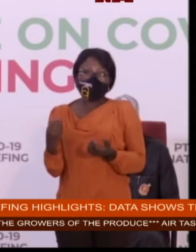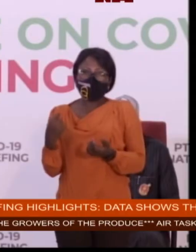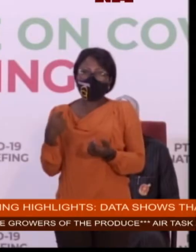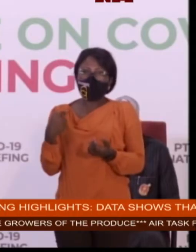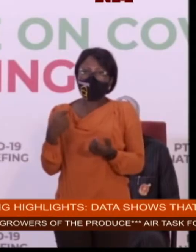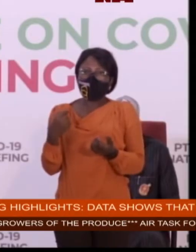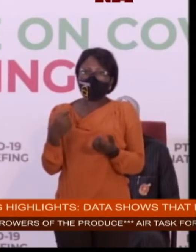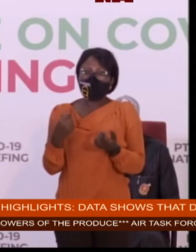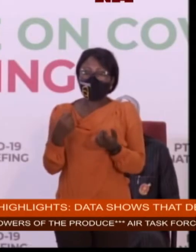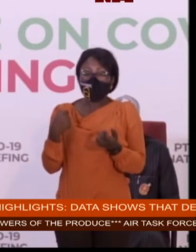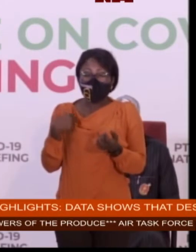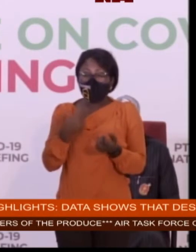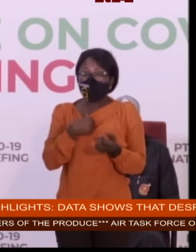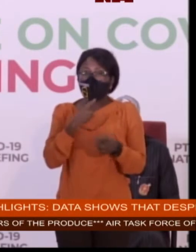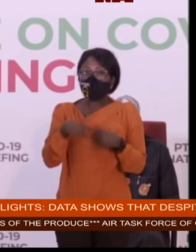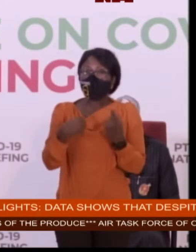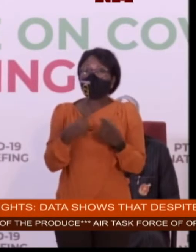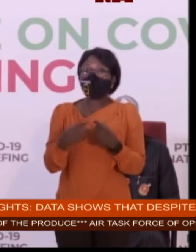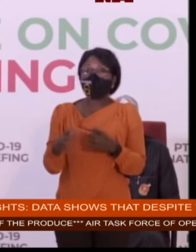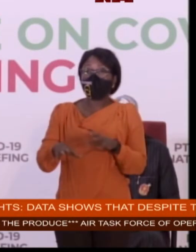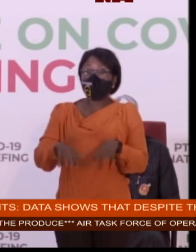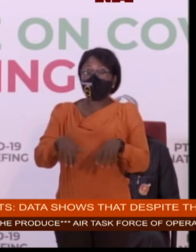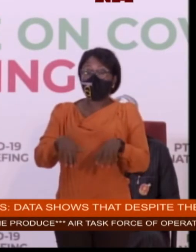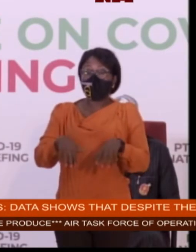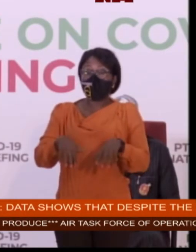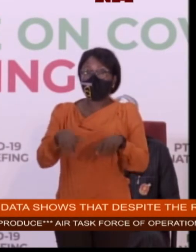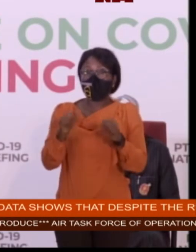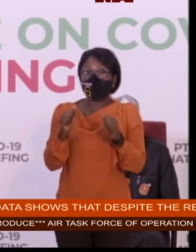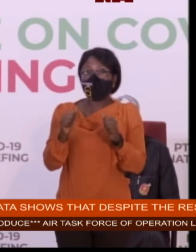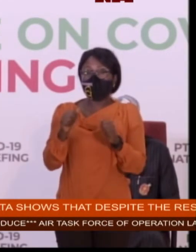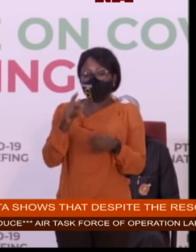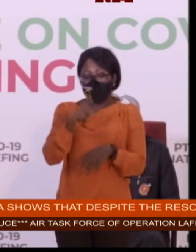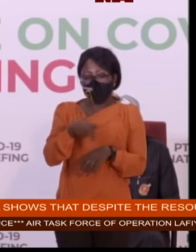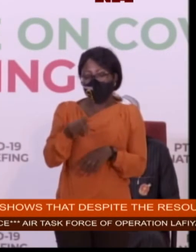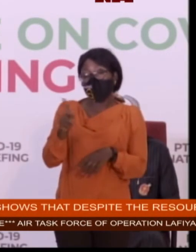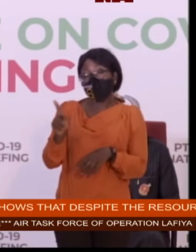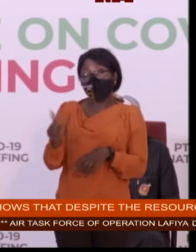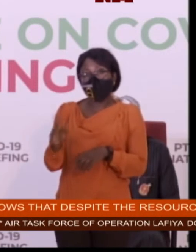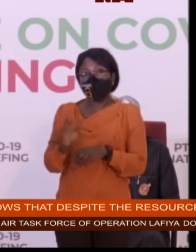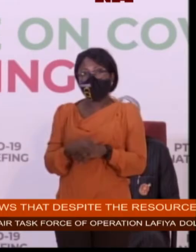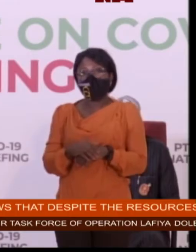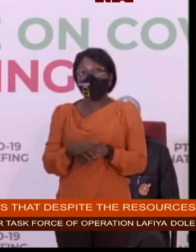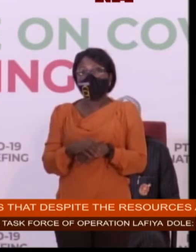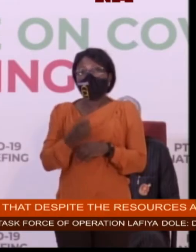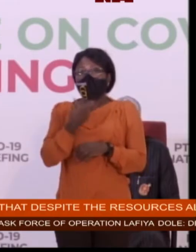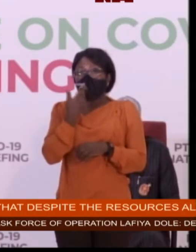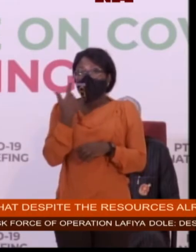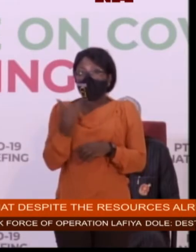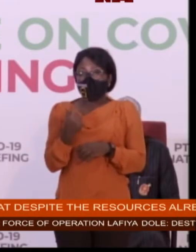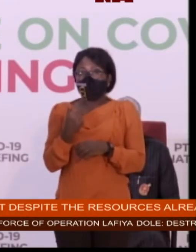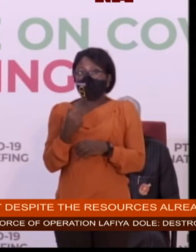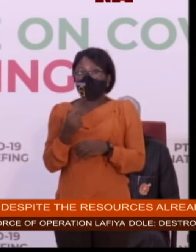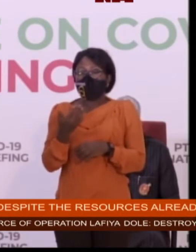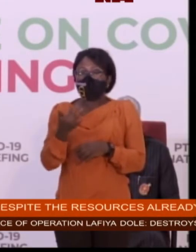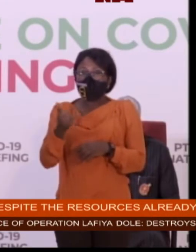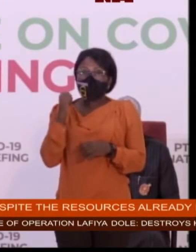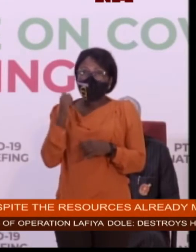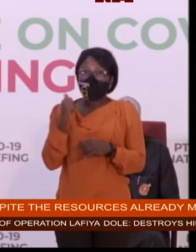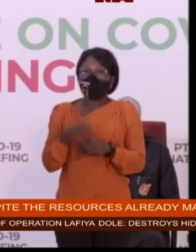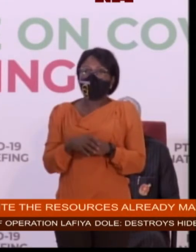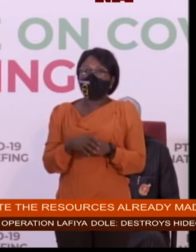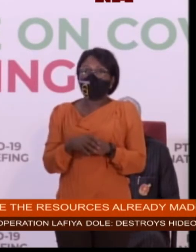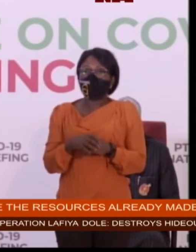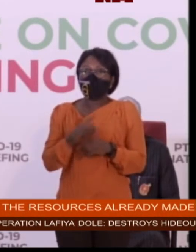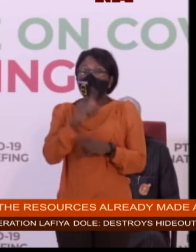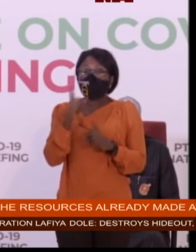dokoki da muke yi na sa wannan takunkumin, na wanke hannu ko shafa sinadarin da yake kashe